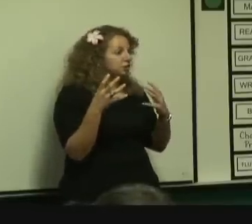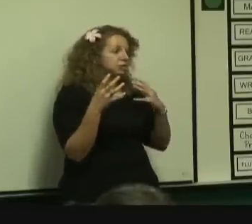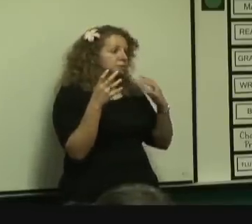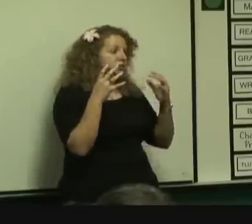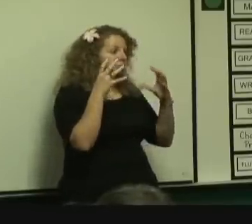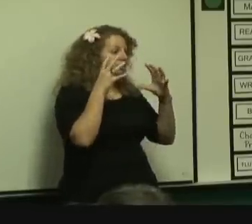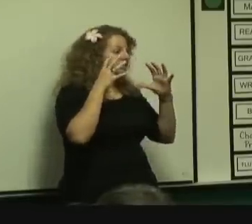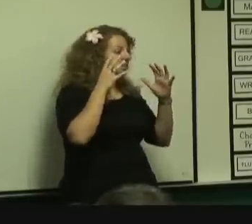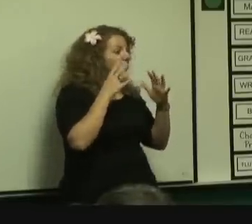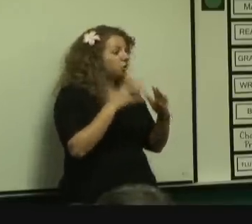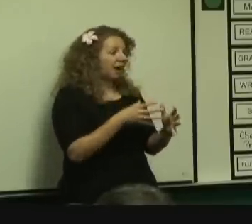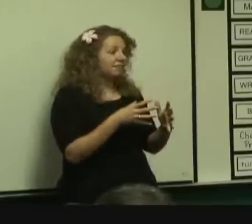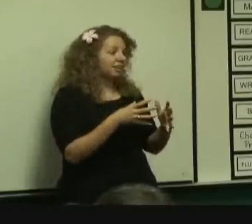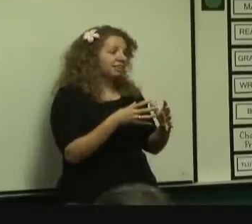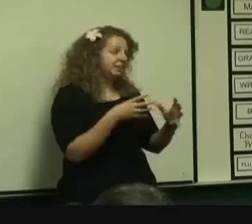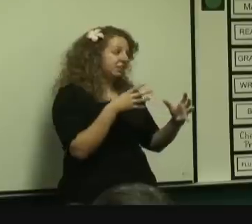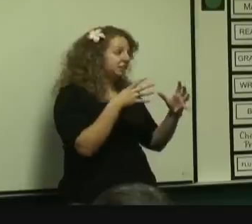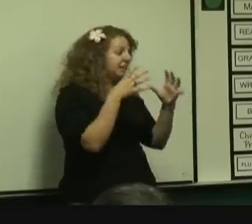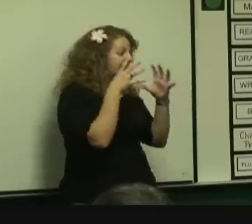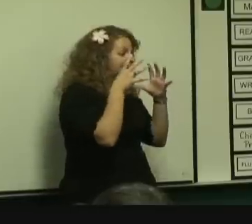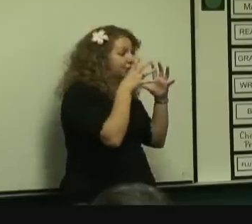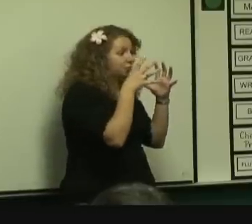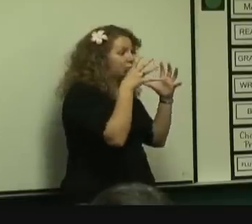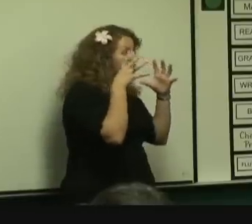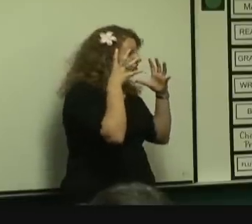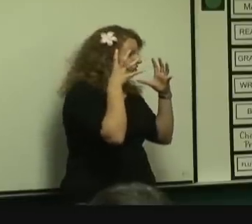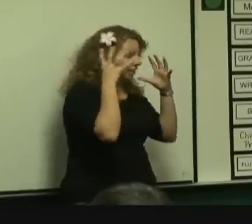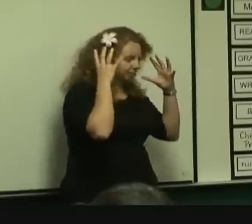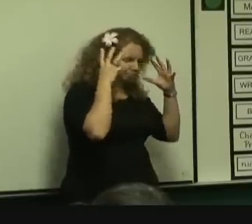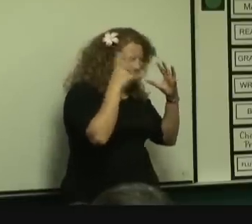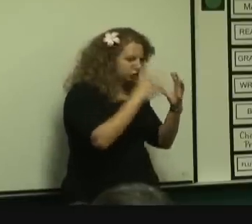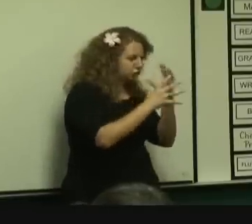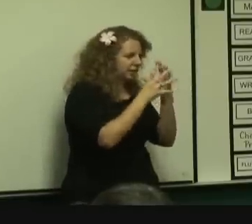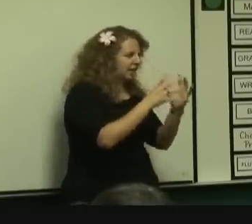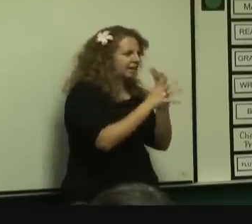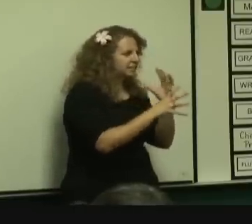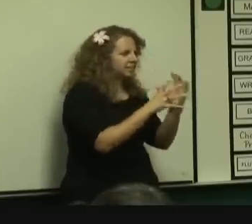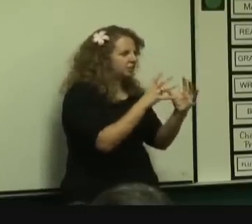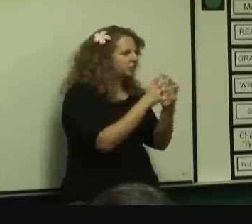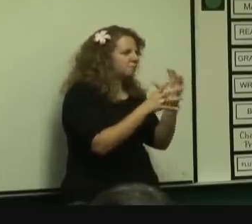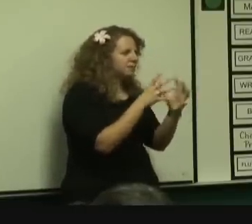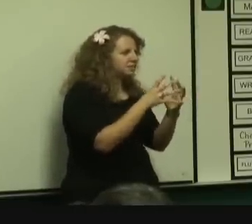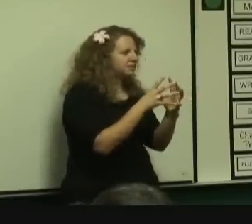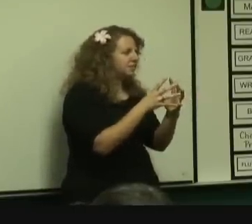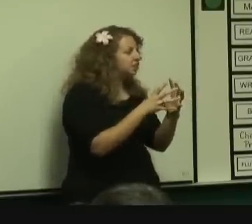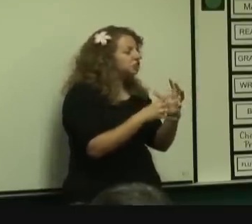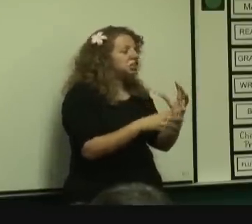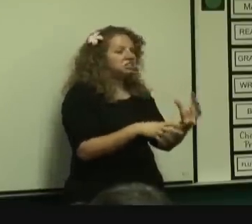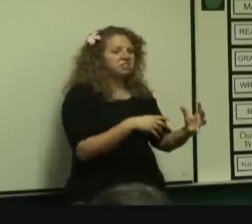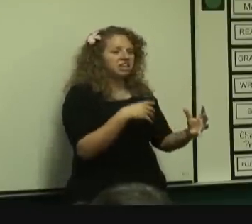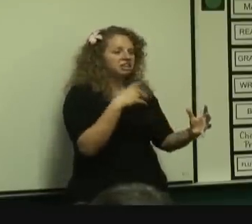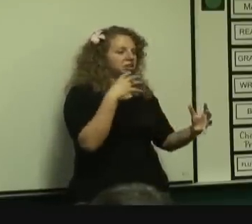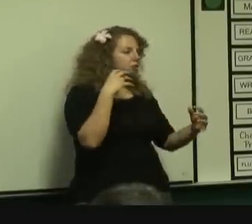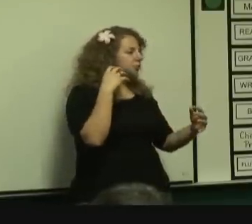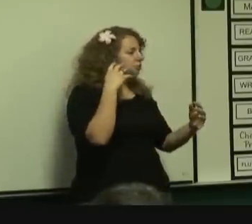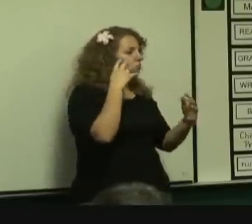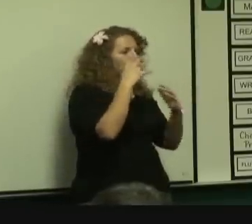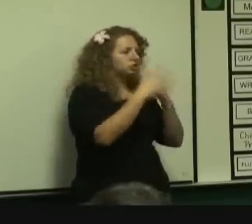talked to, especially ones that don't have any hearing, and they're more just like straight ASL, not mixed in English, then you would more